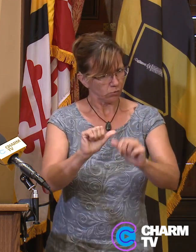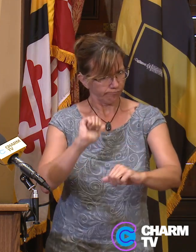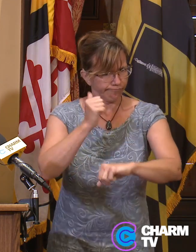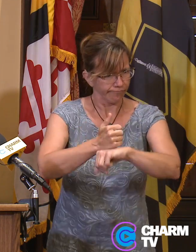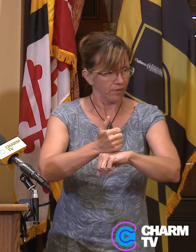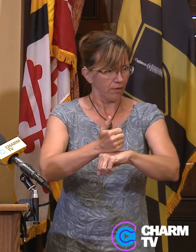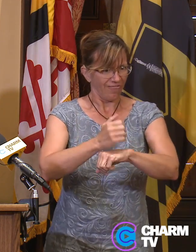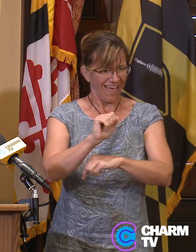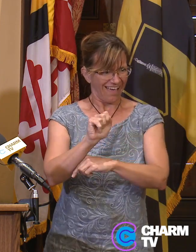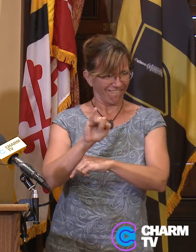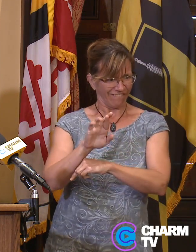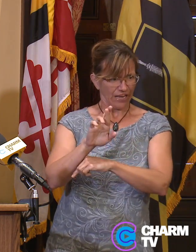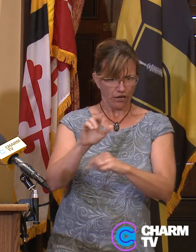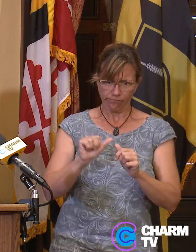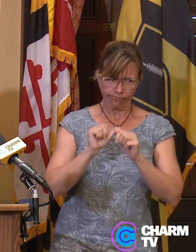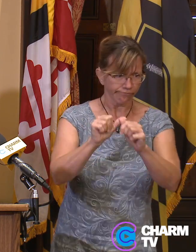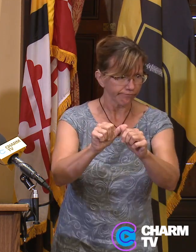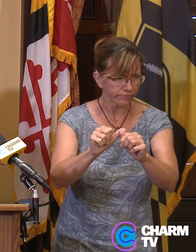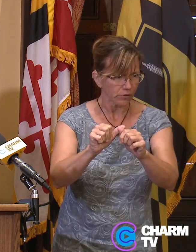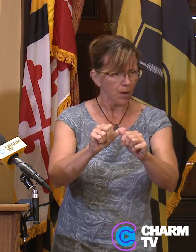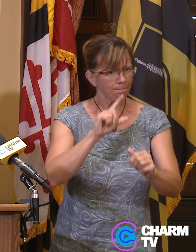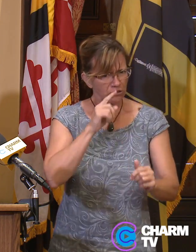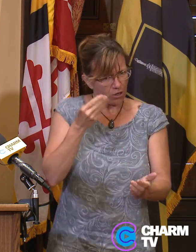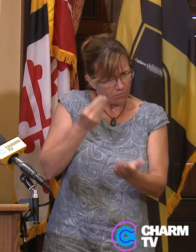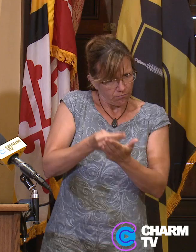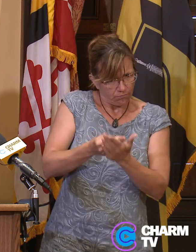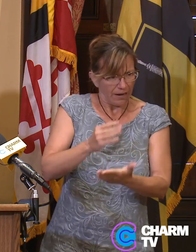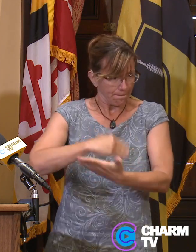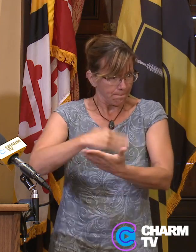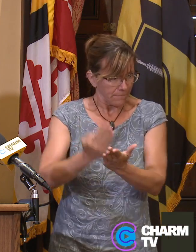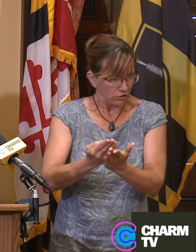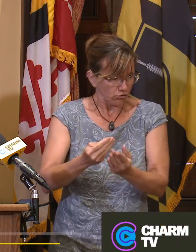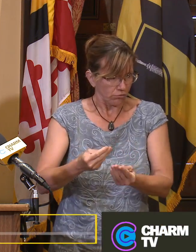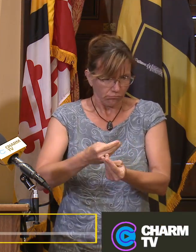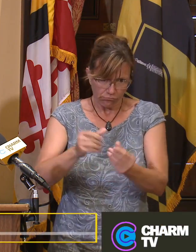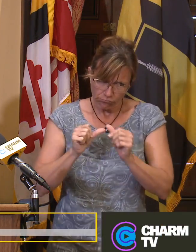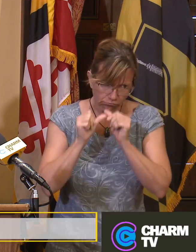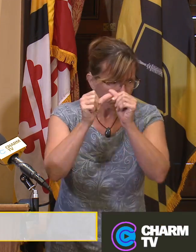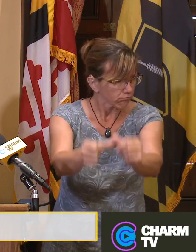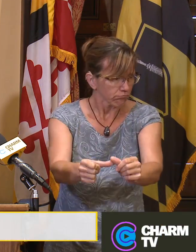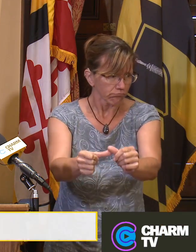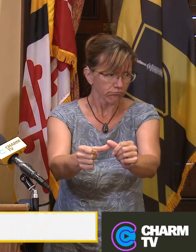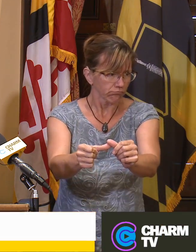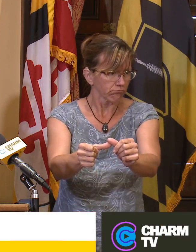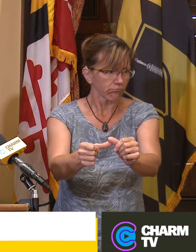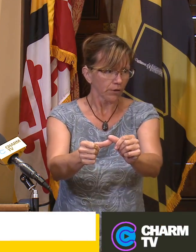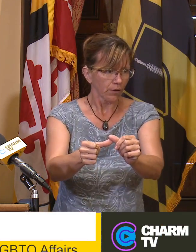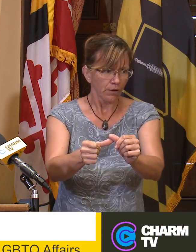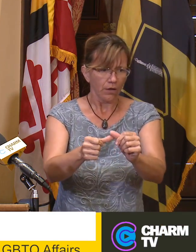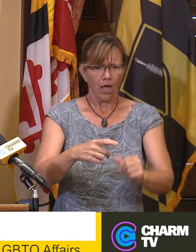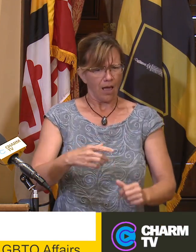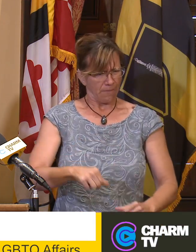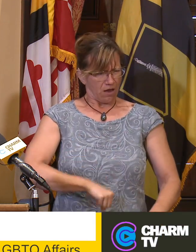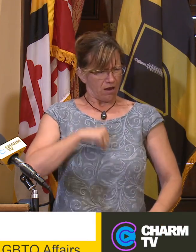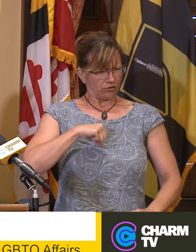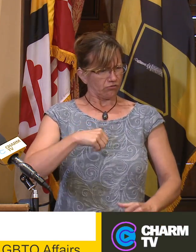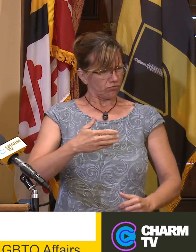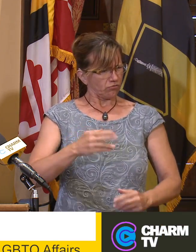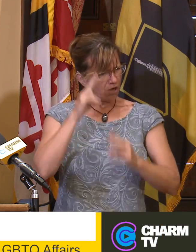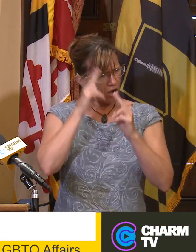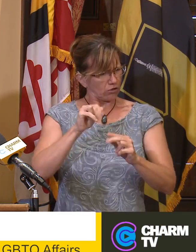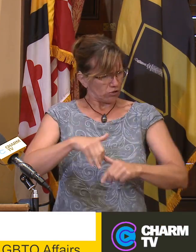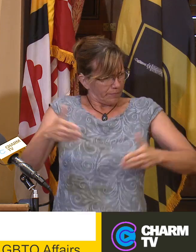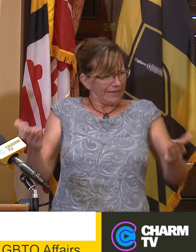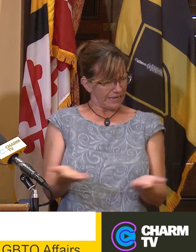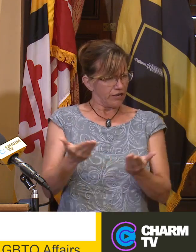go when they need help and they need those resources. So it's an honor and a privilege to be here. Thank you, Mayor Scott, for your support for this legislation. And I look forward to